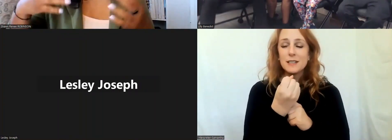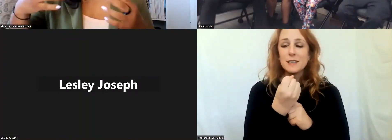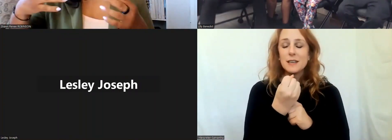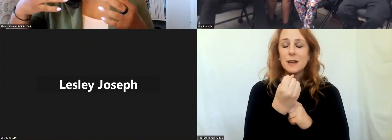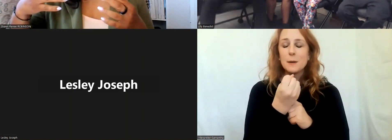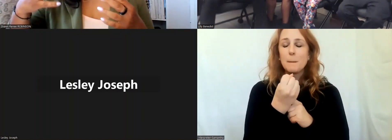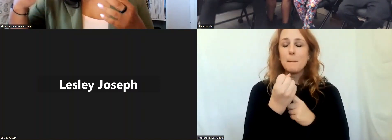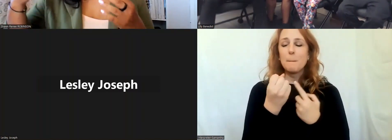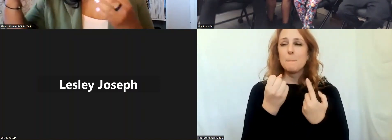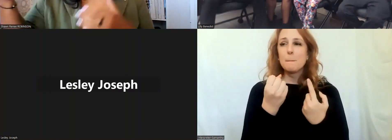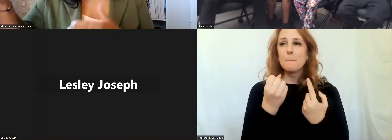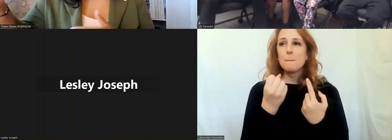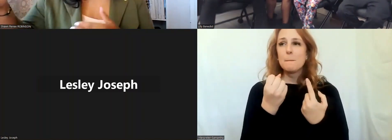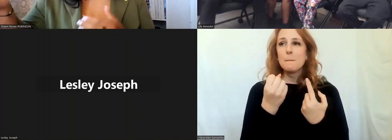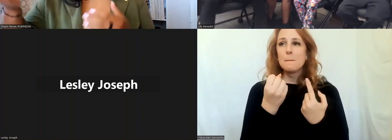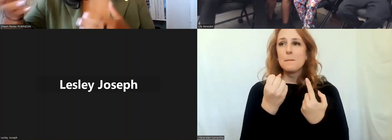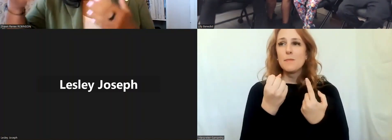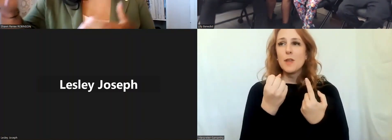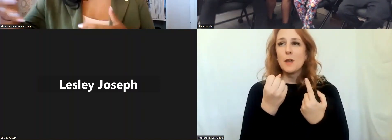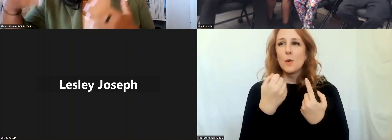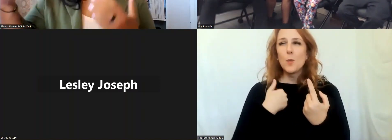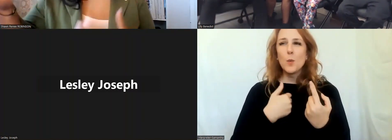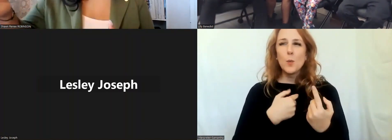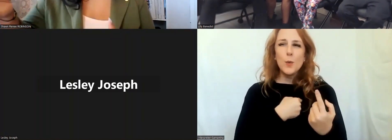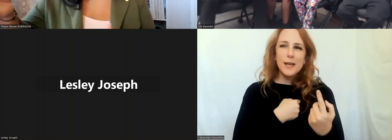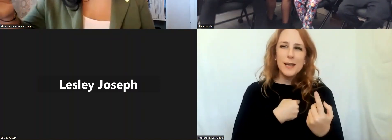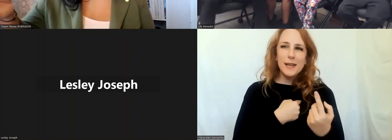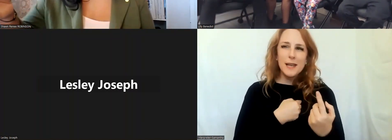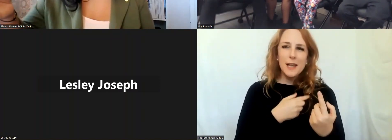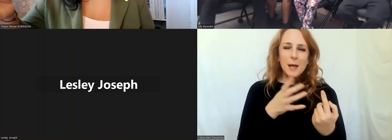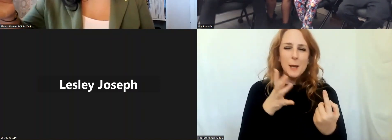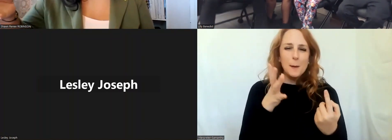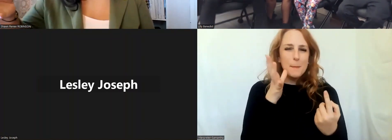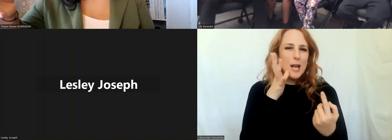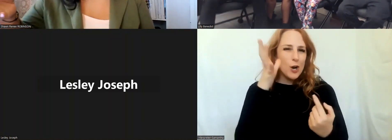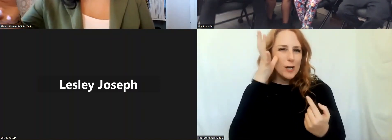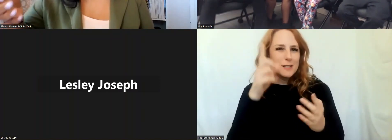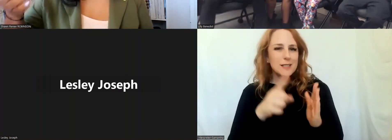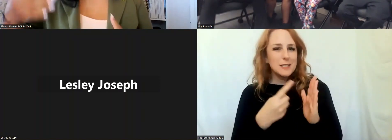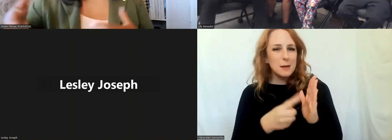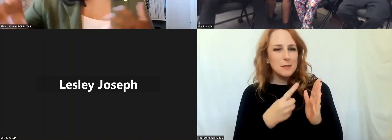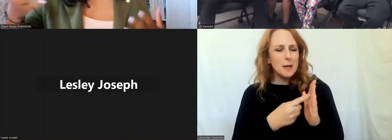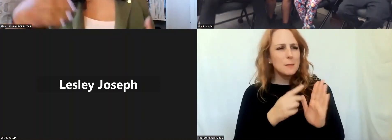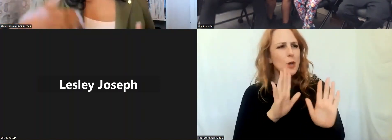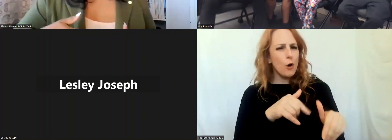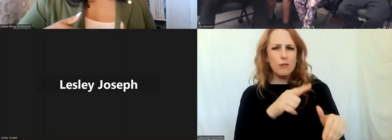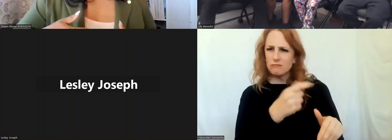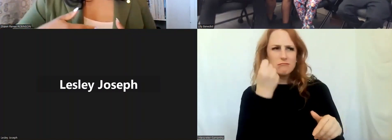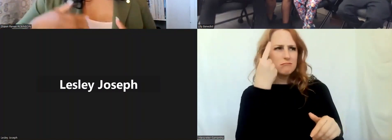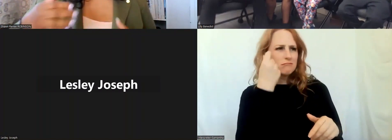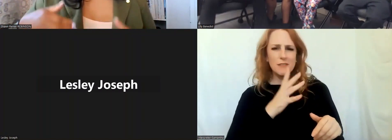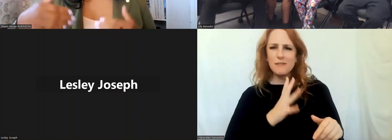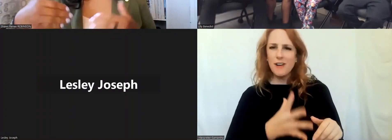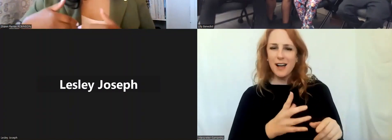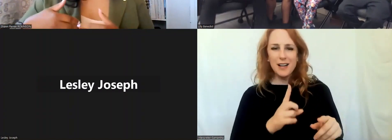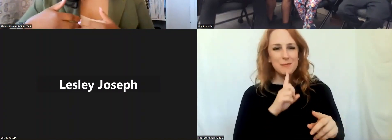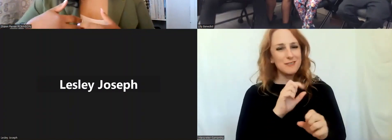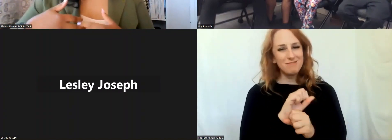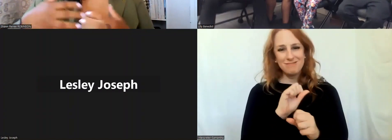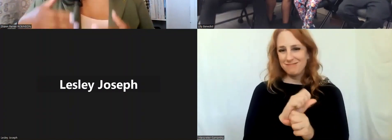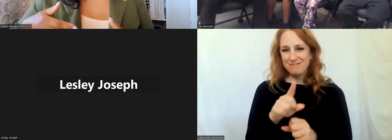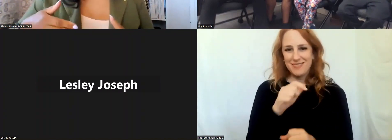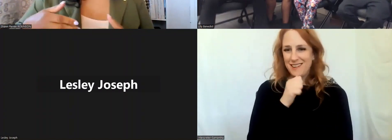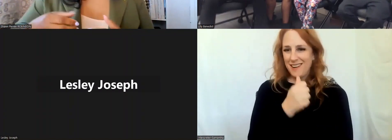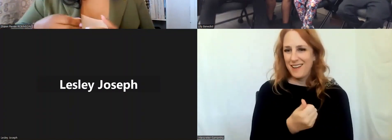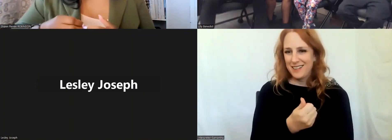we kind of, as parents, may think that our children are understanding, and sometimes they're not, and we need to stop